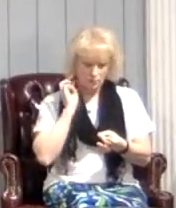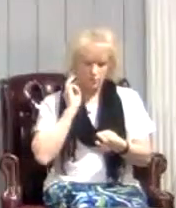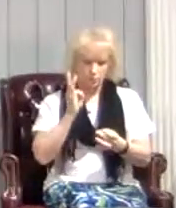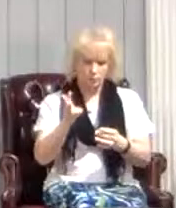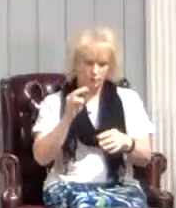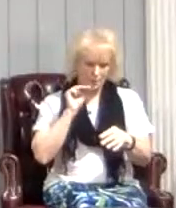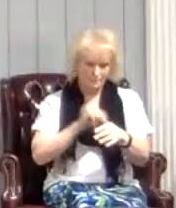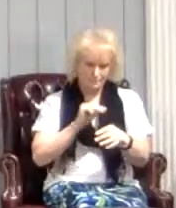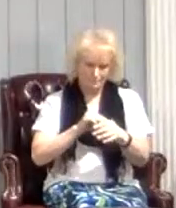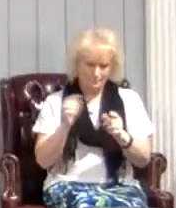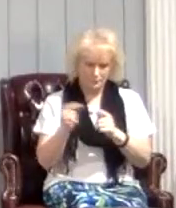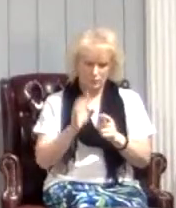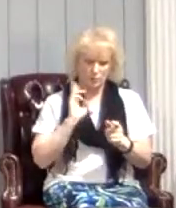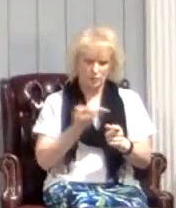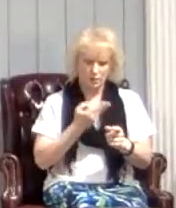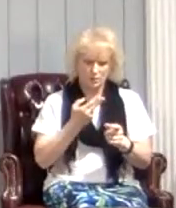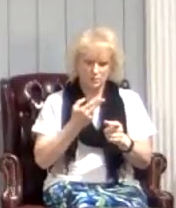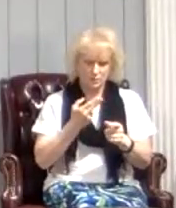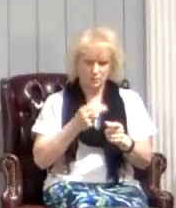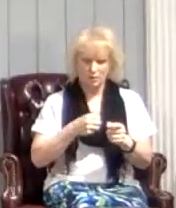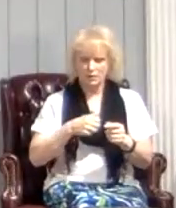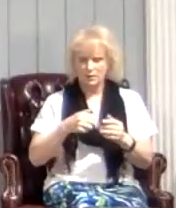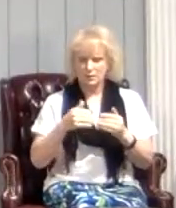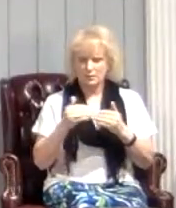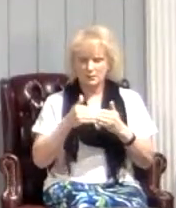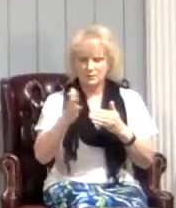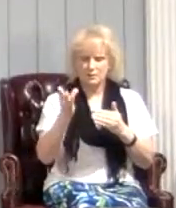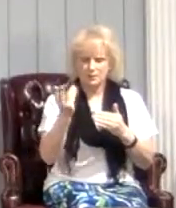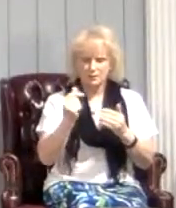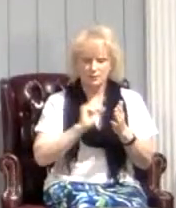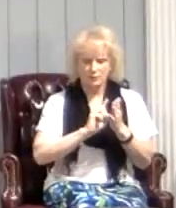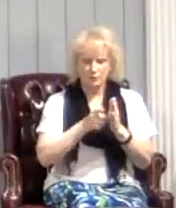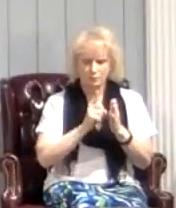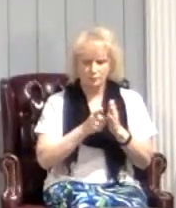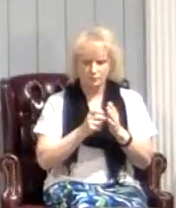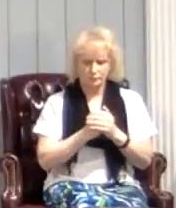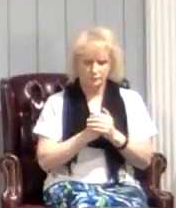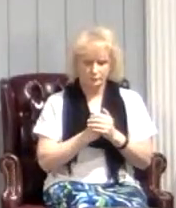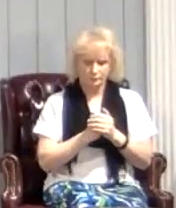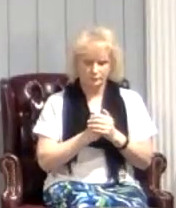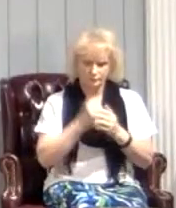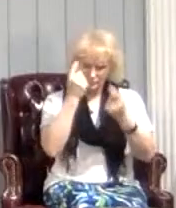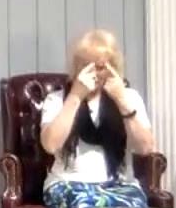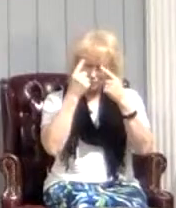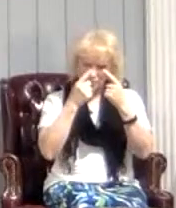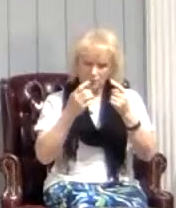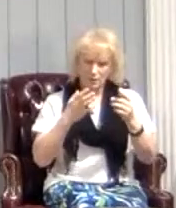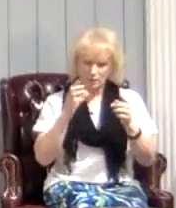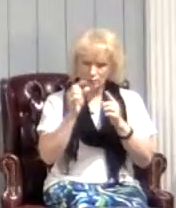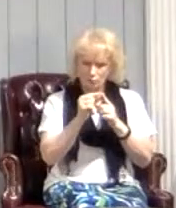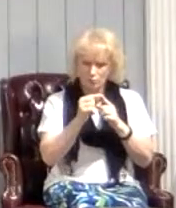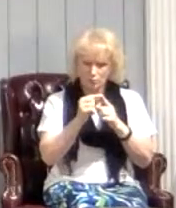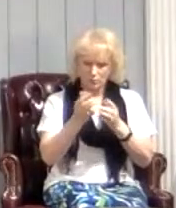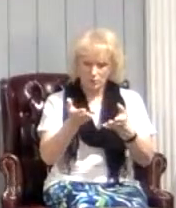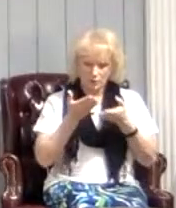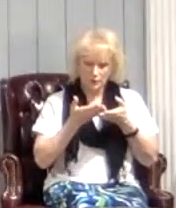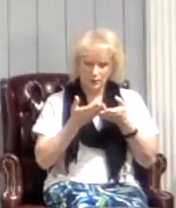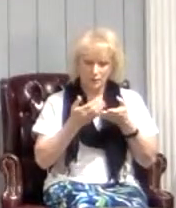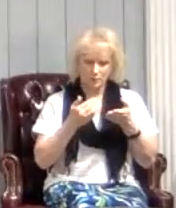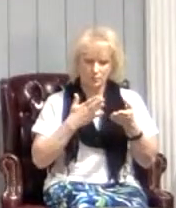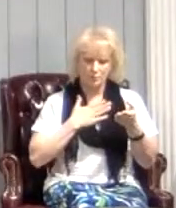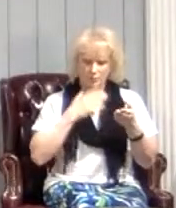minister to us as we spend just these next few moments in my mind, the word that came to my thought was